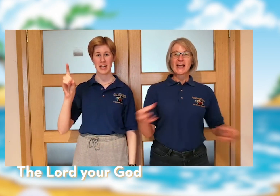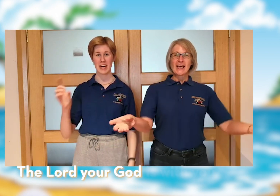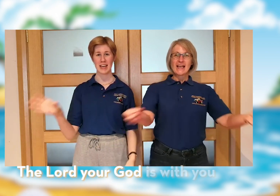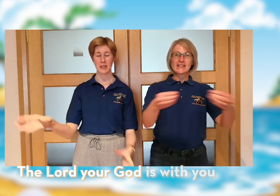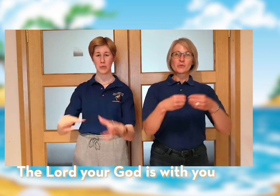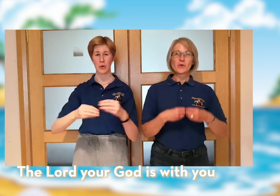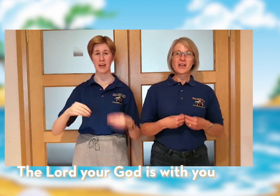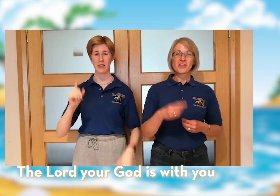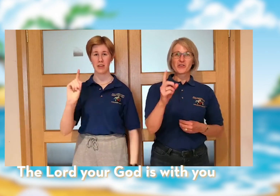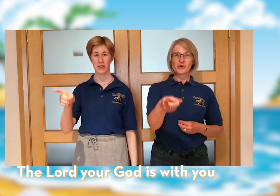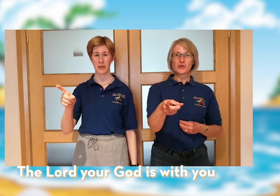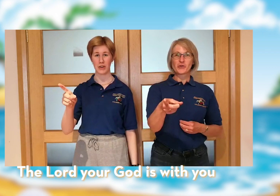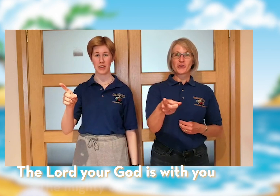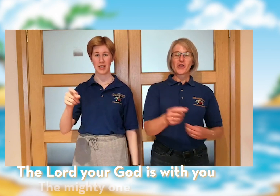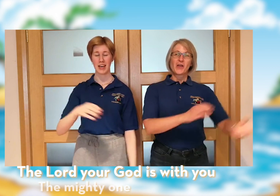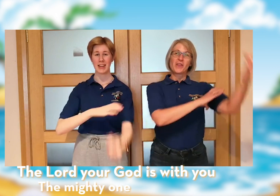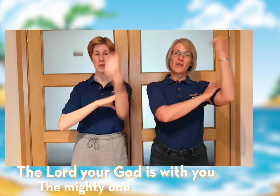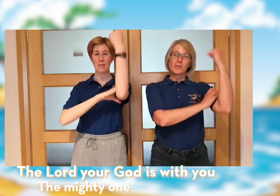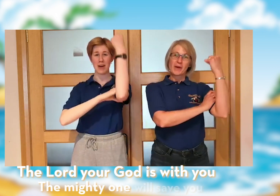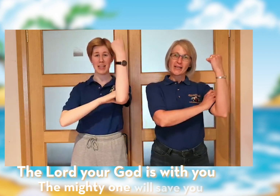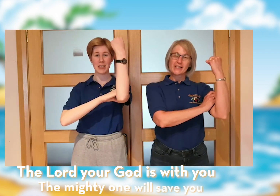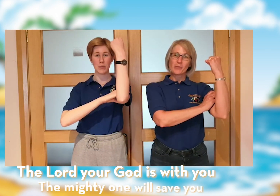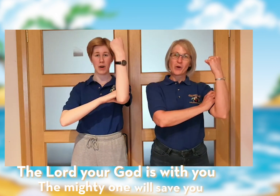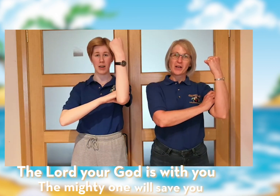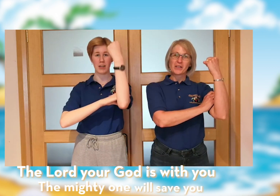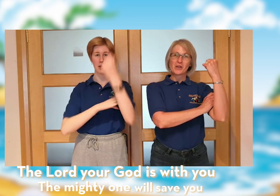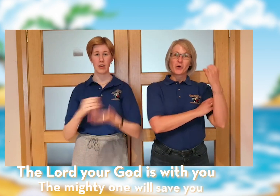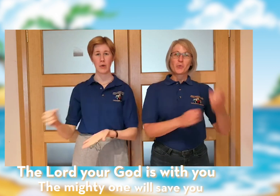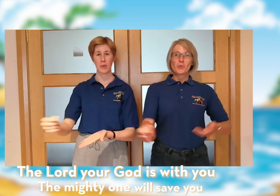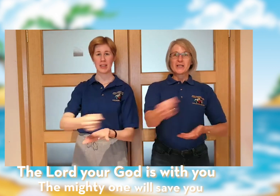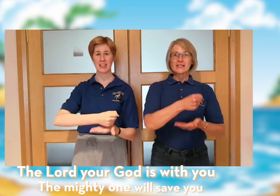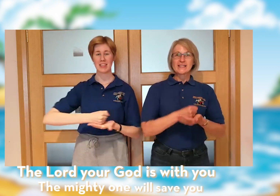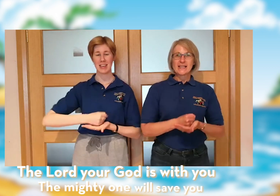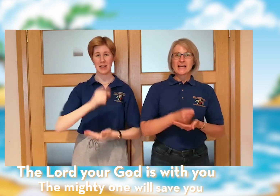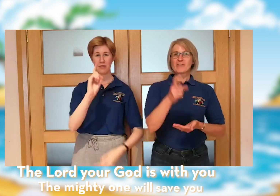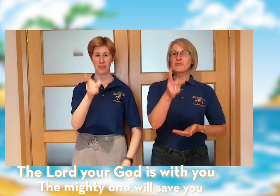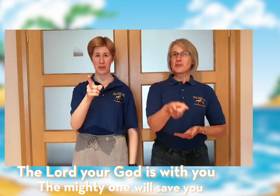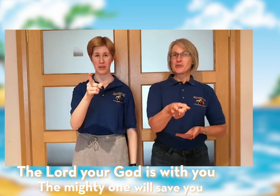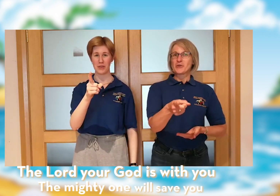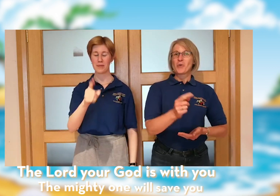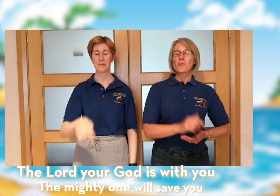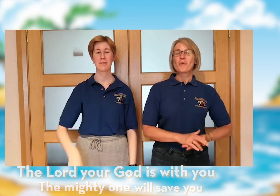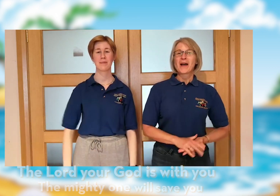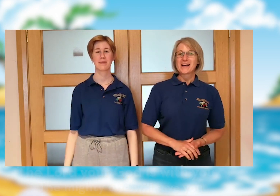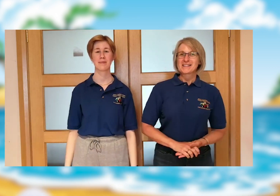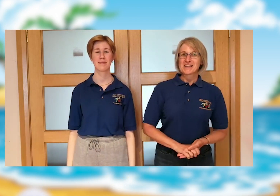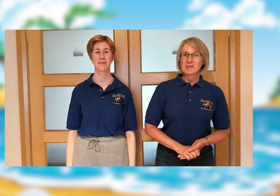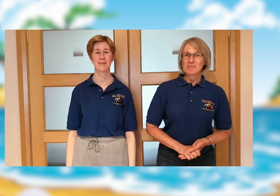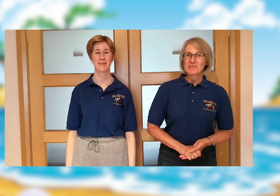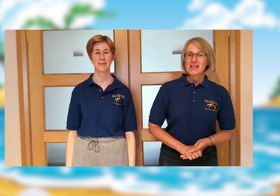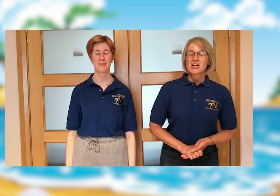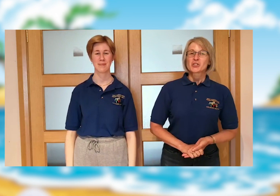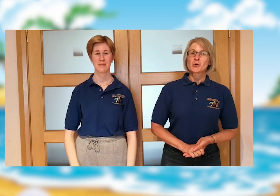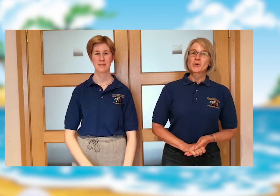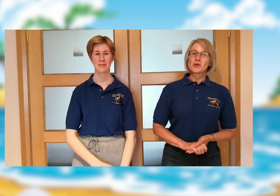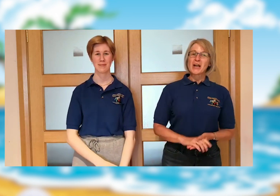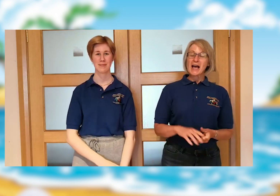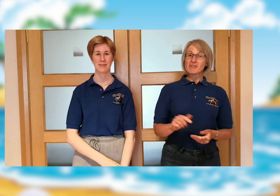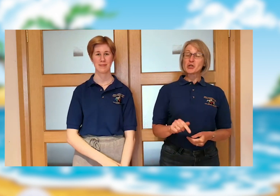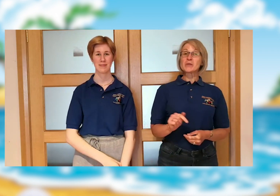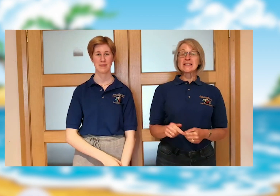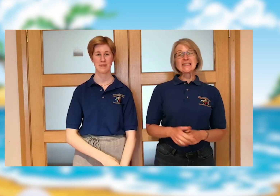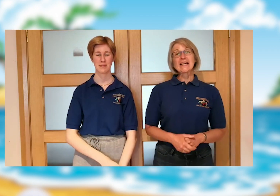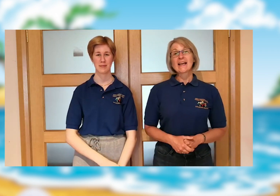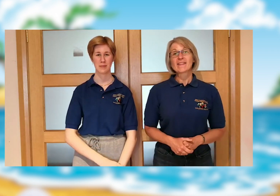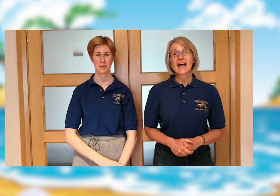God is with you. The mighty one will save you. Well done. So we're going to